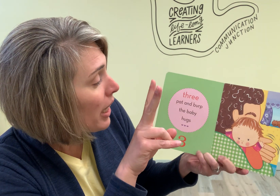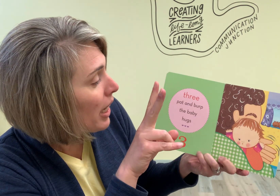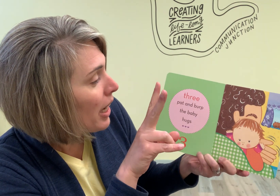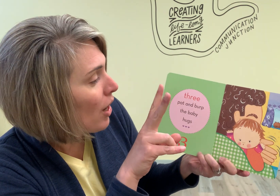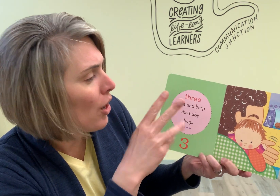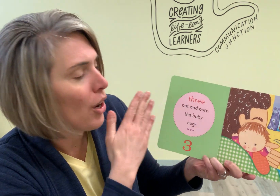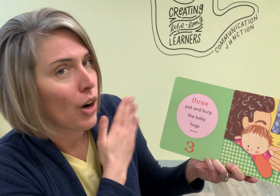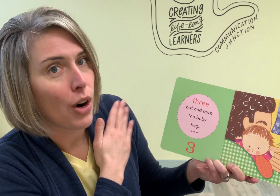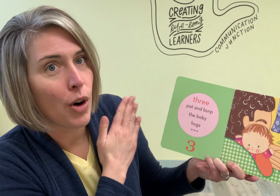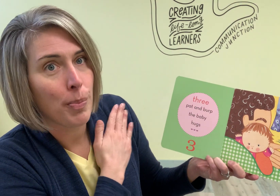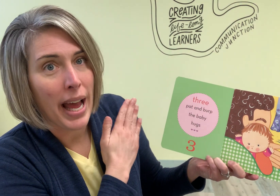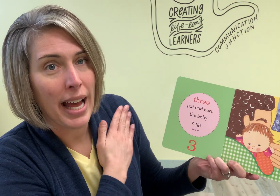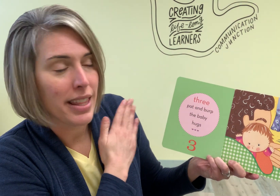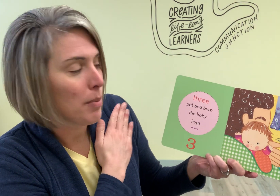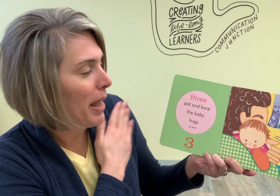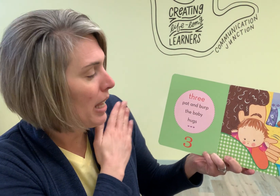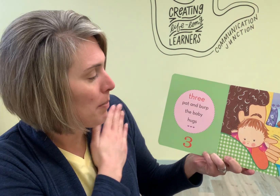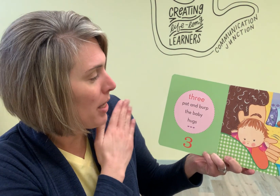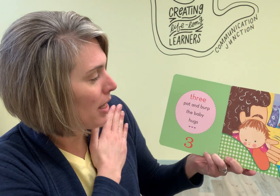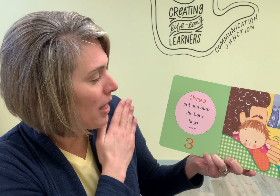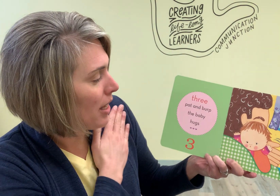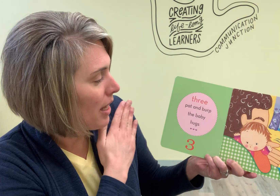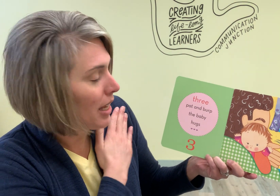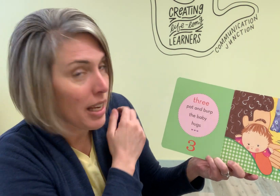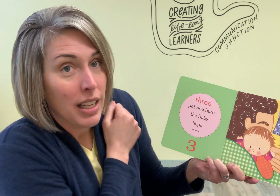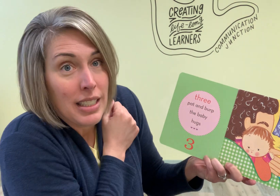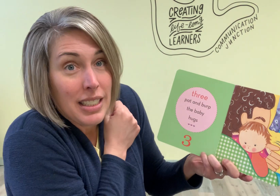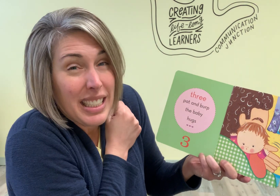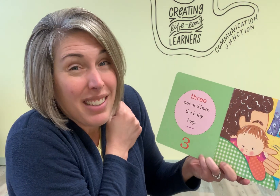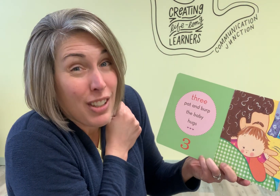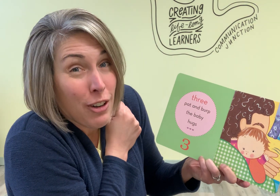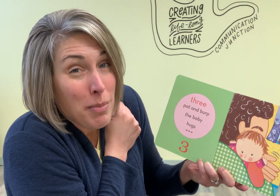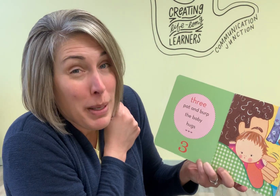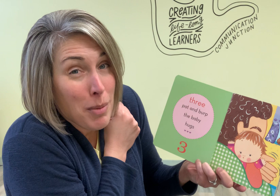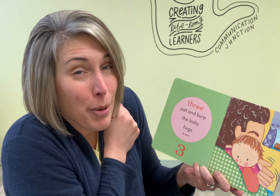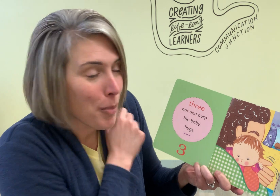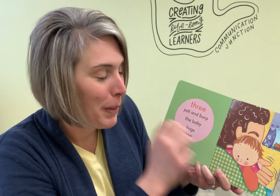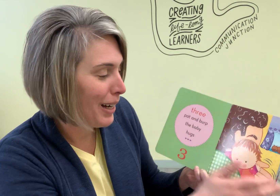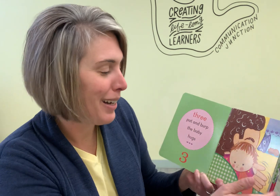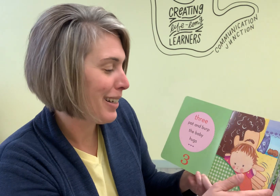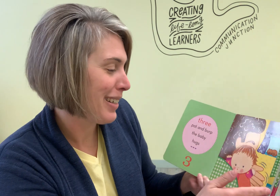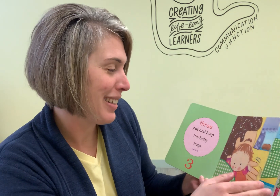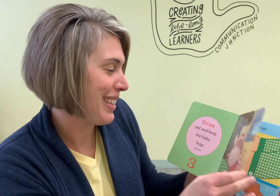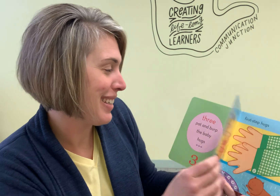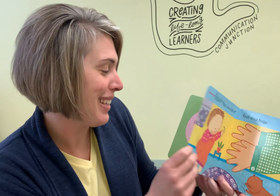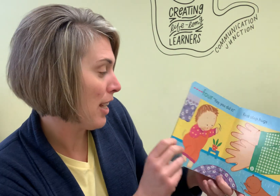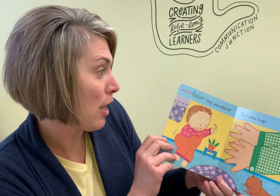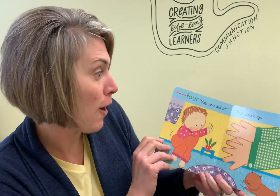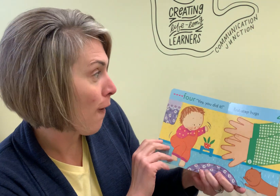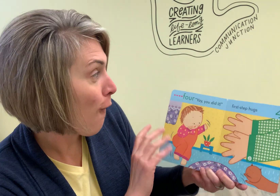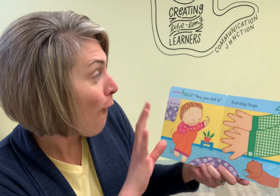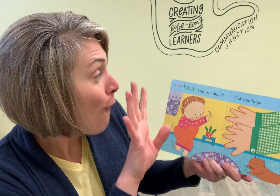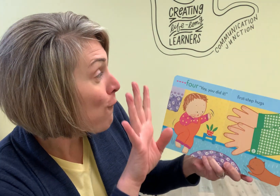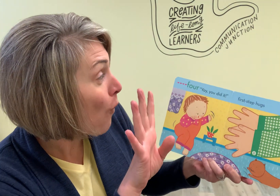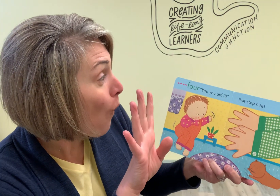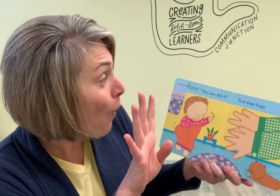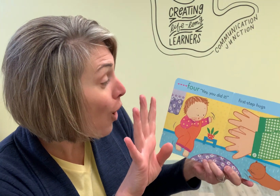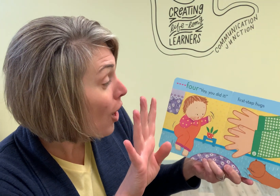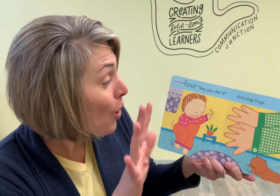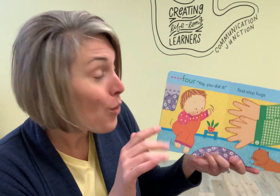3. Oh, pat the baby. Give a great big burp hugs. 4.